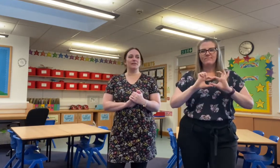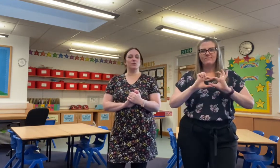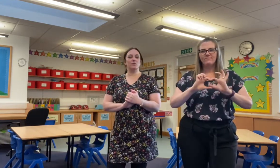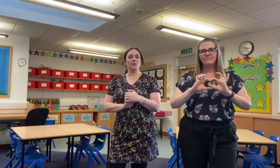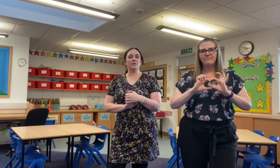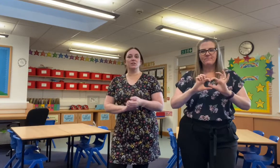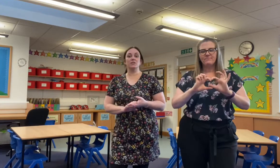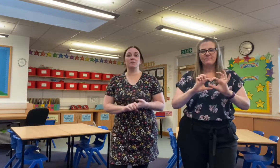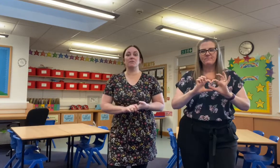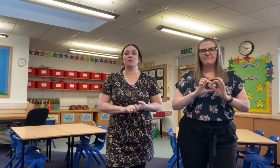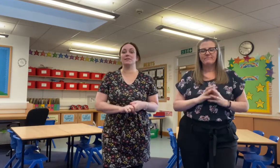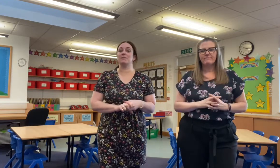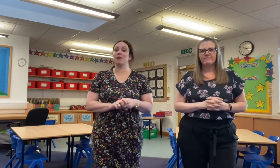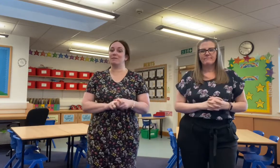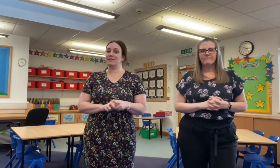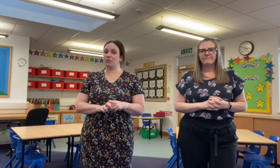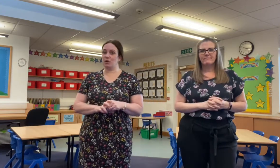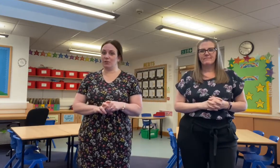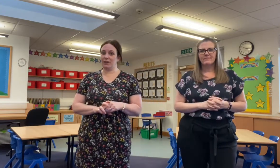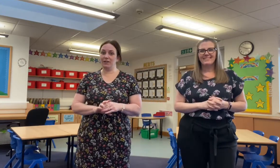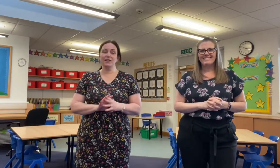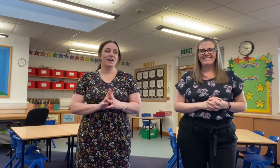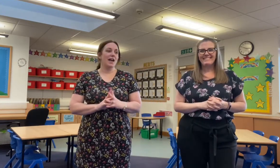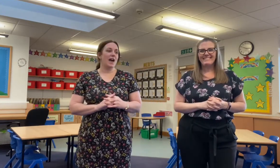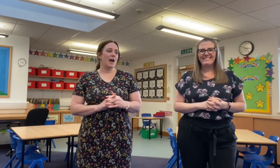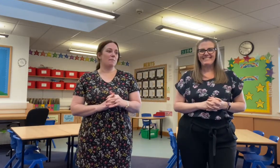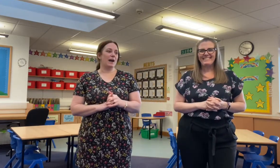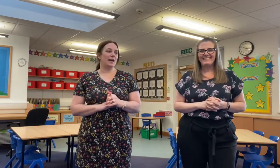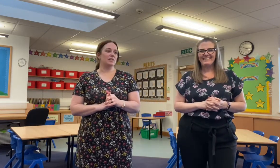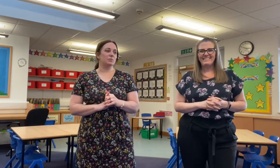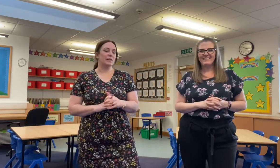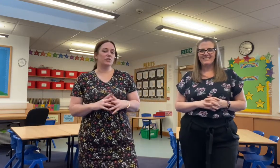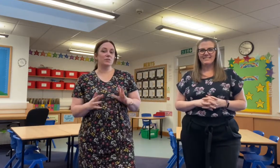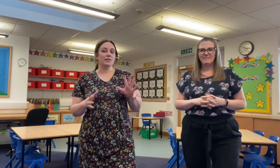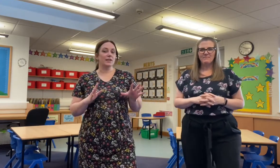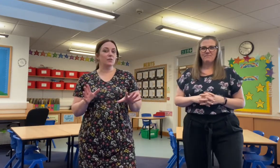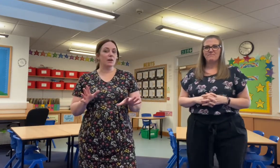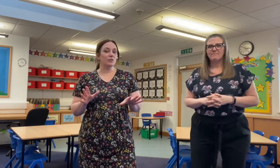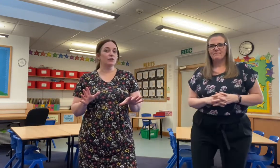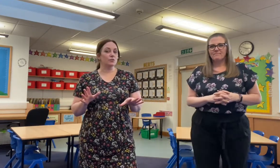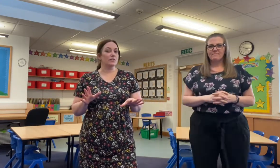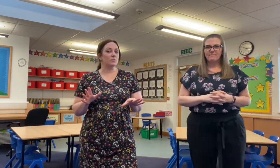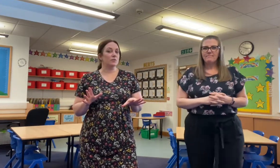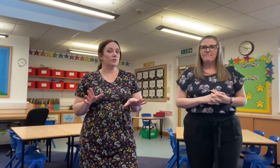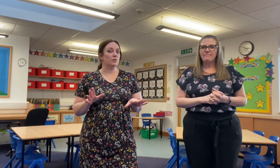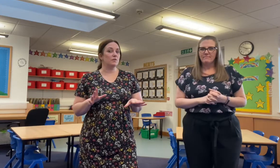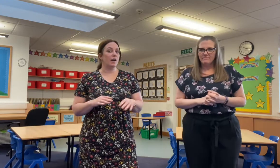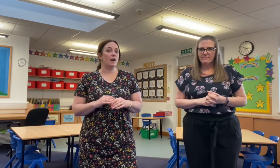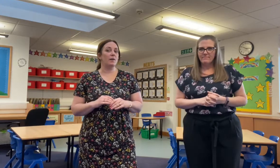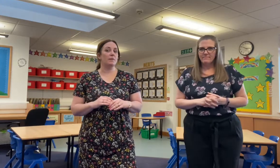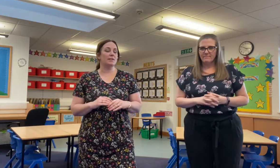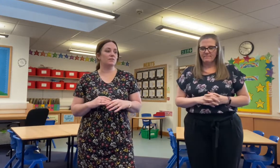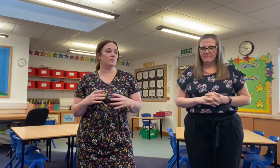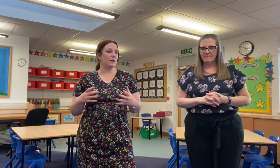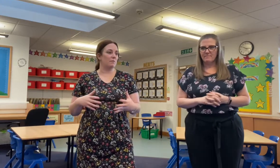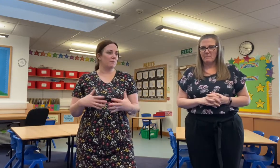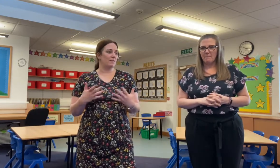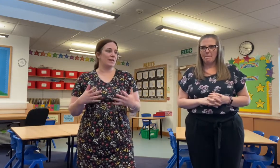also a song that's been requested by Miss O'Connor, and we do sing it quite a lot at Treetop School. It's sort of become a bit of an anthem.